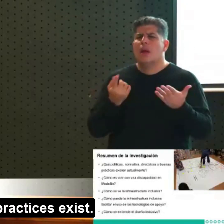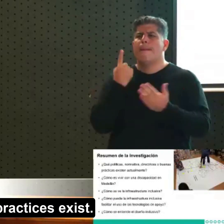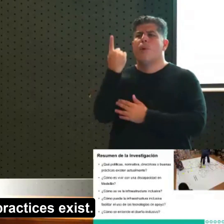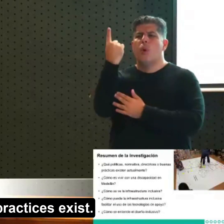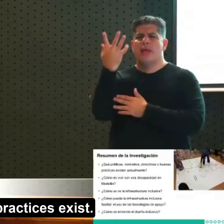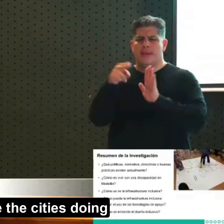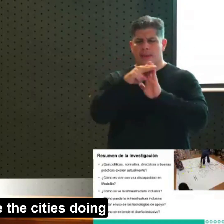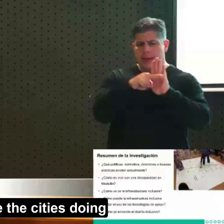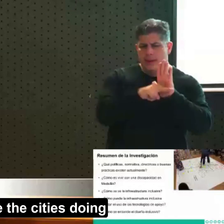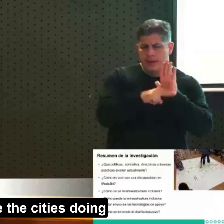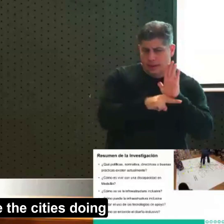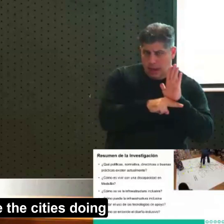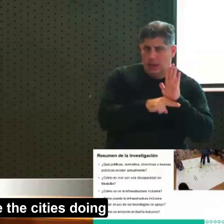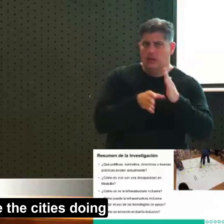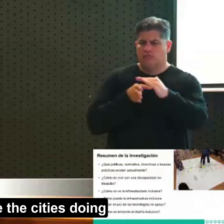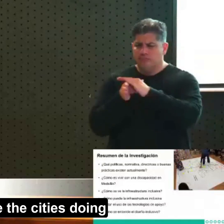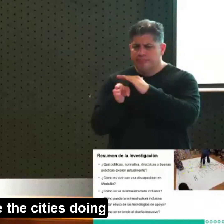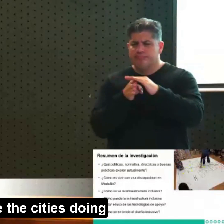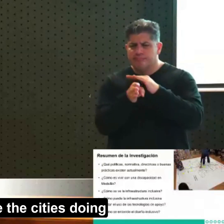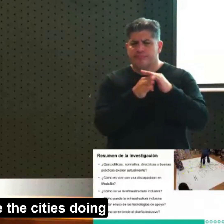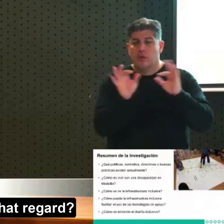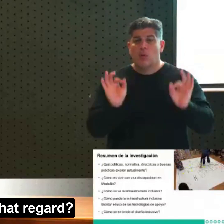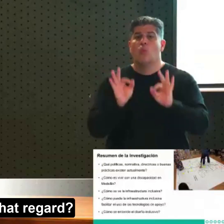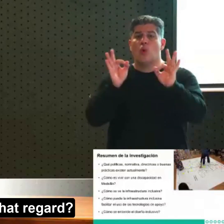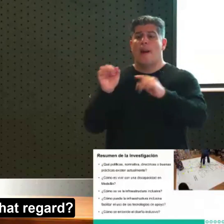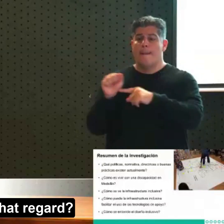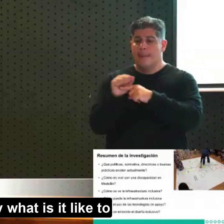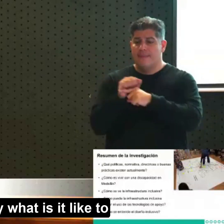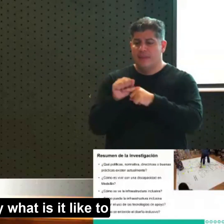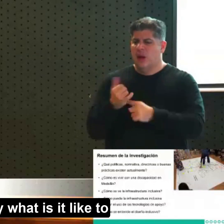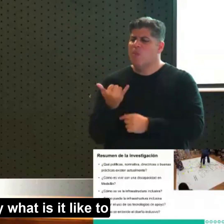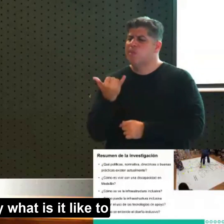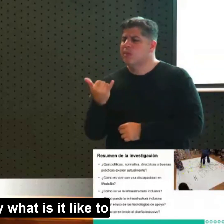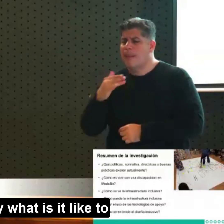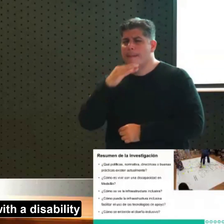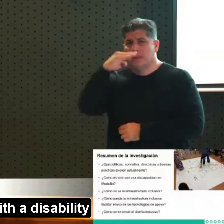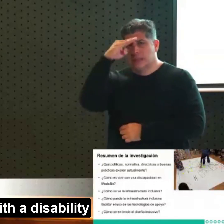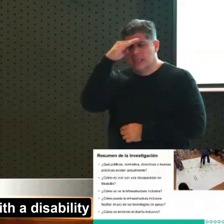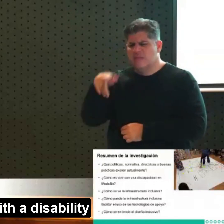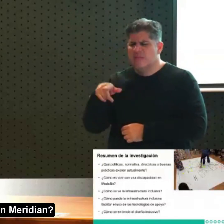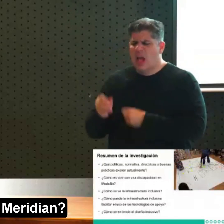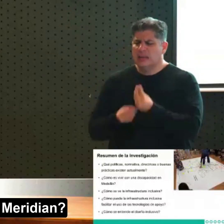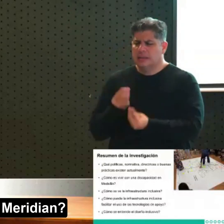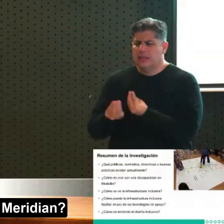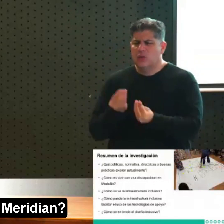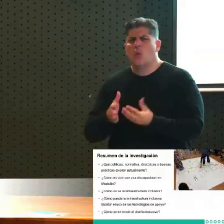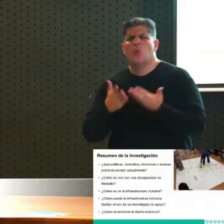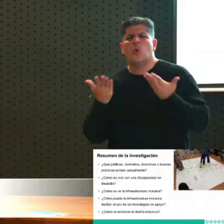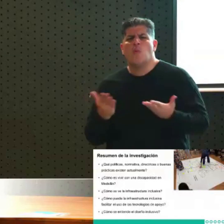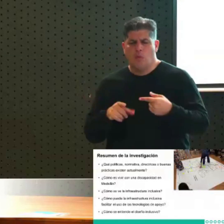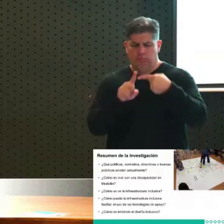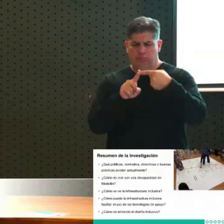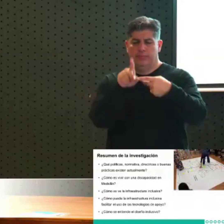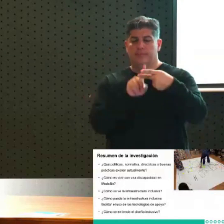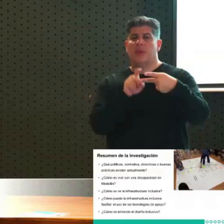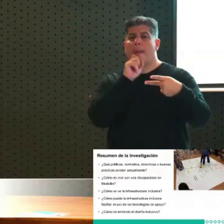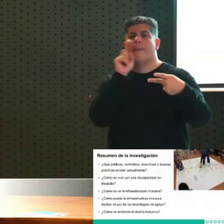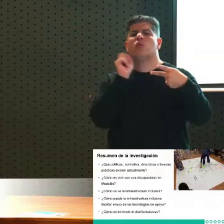practices exist. What are the cities doing in that regard currently? What is it like to live with a disability in Medellín?